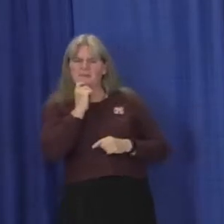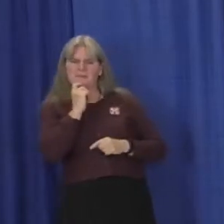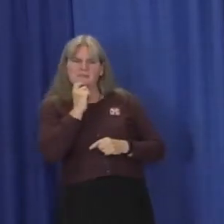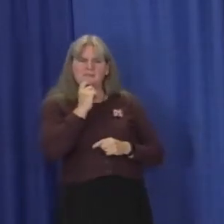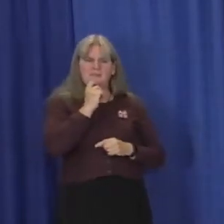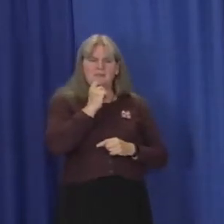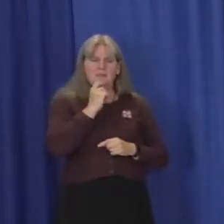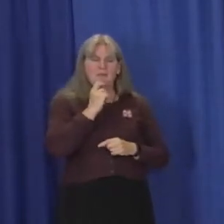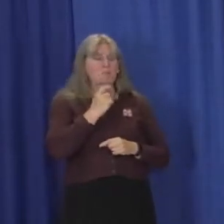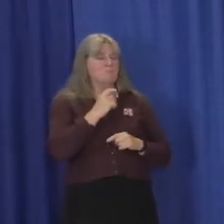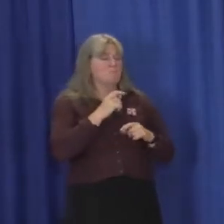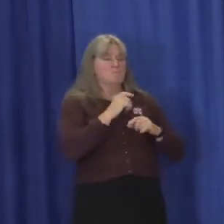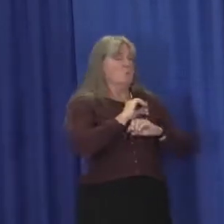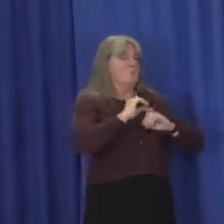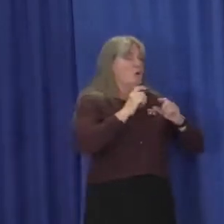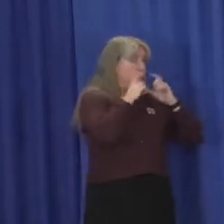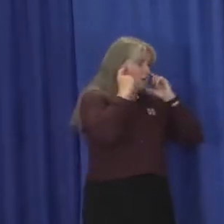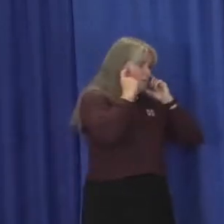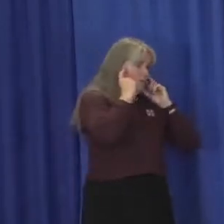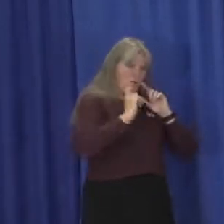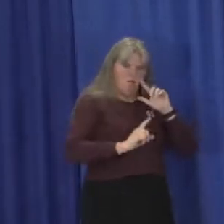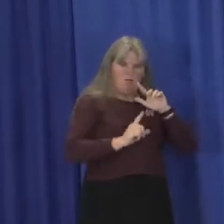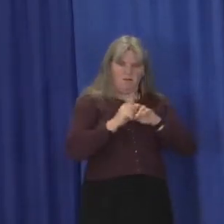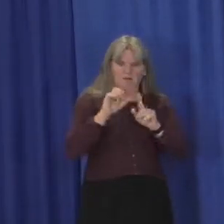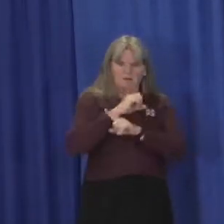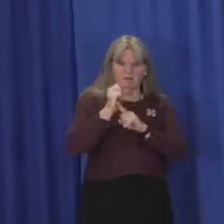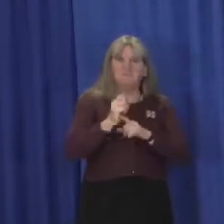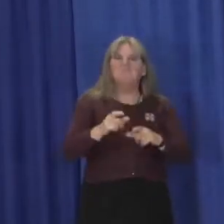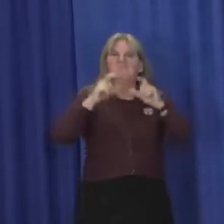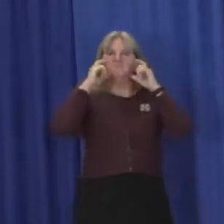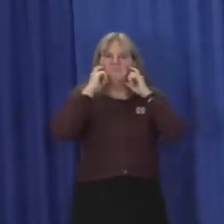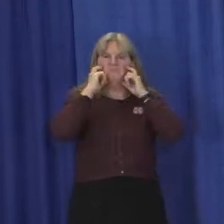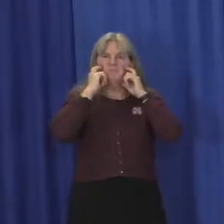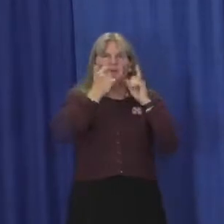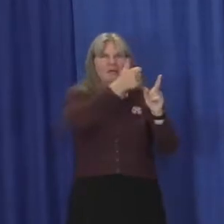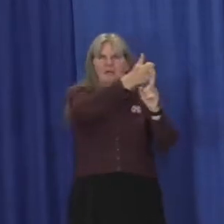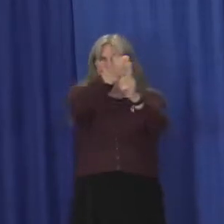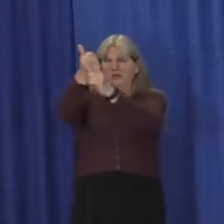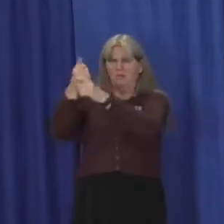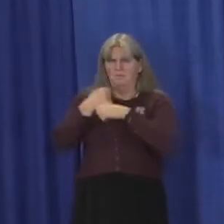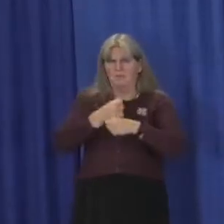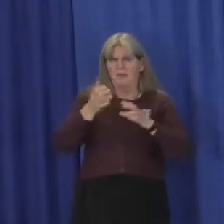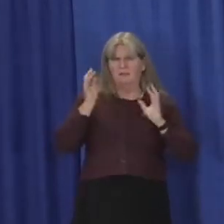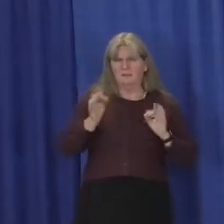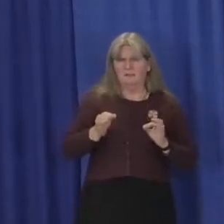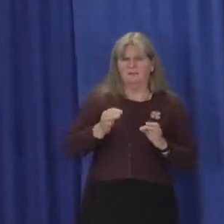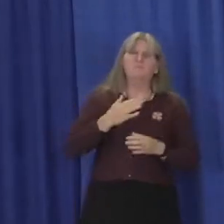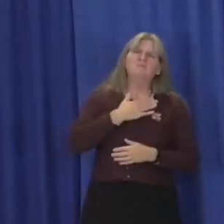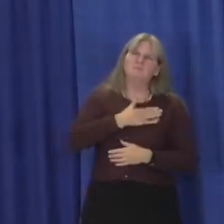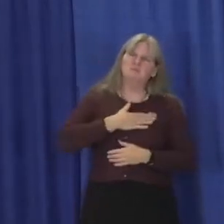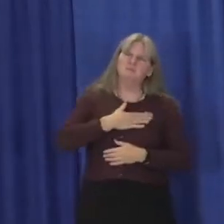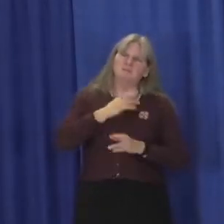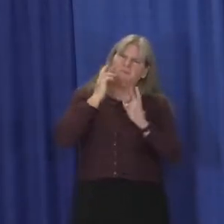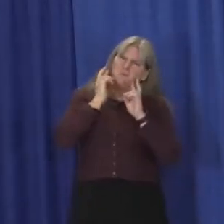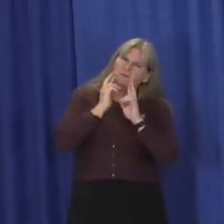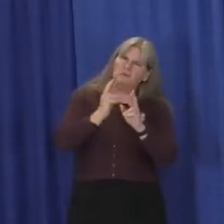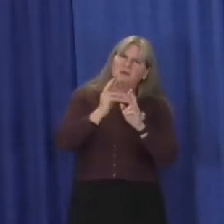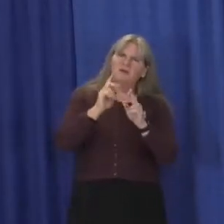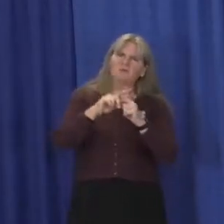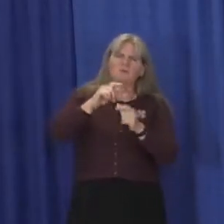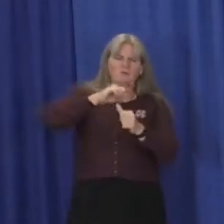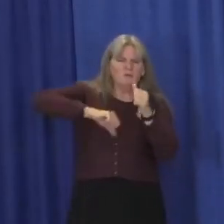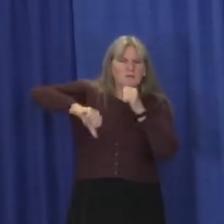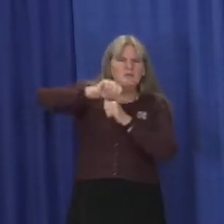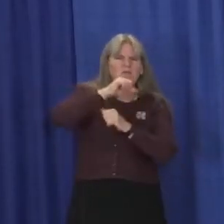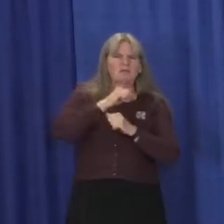critical situations. Each of us will make that decision, and I ask that we offer respect and kindness to each